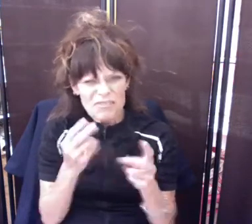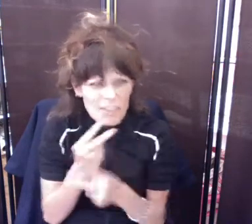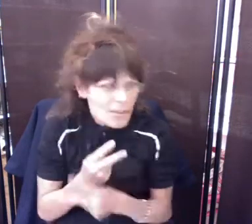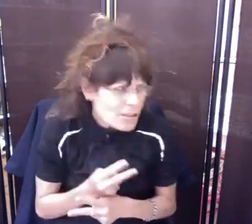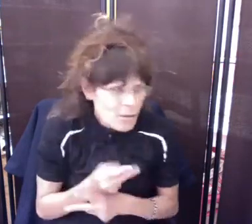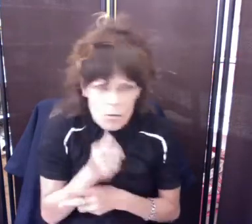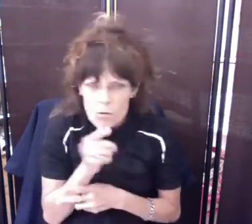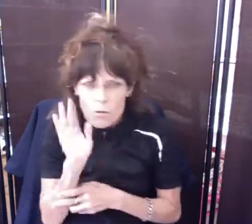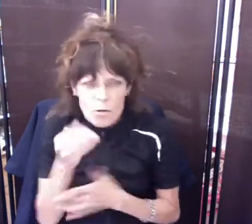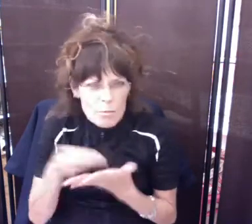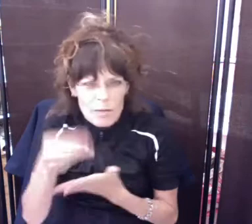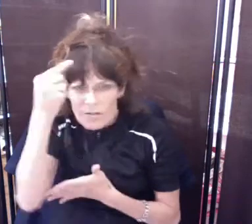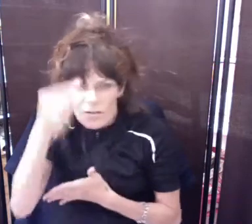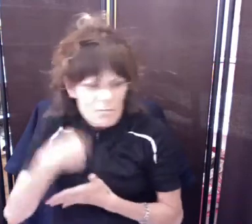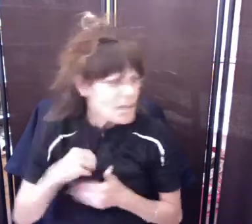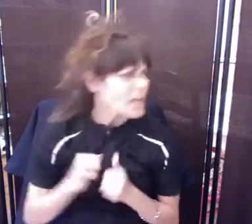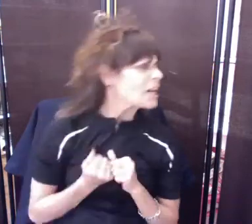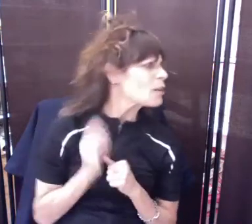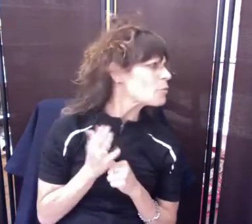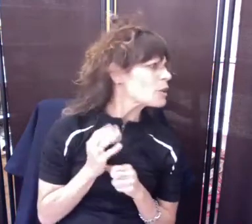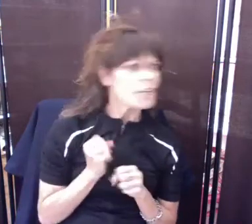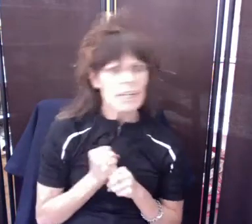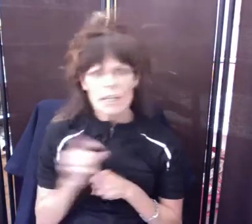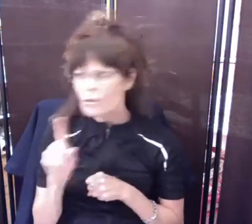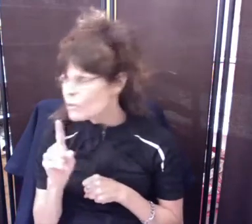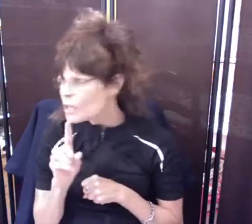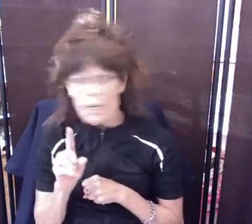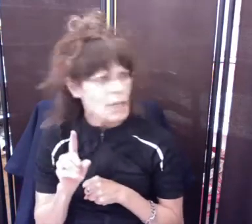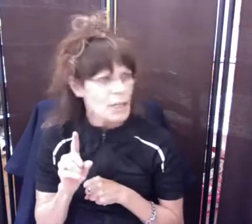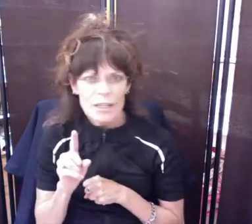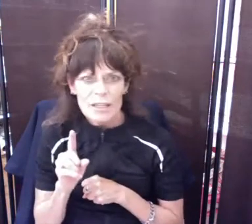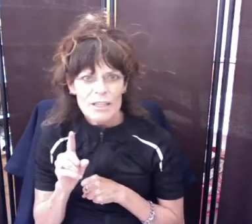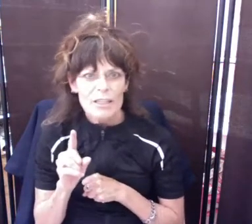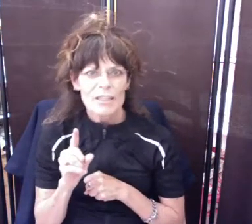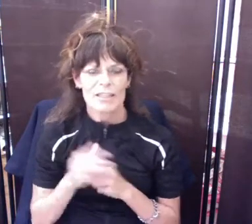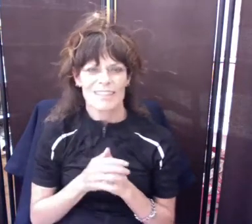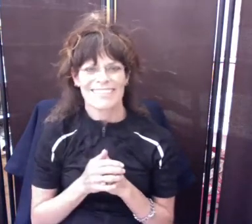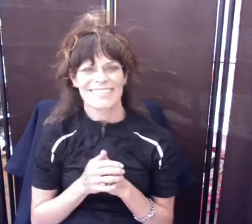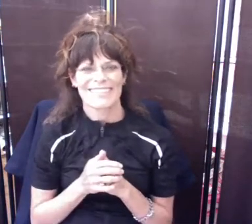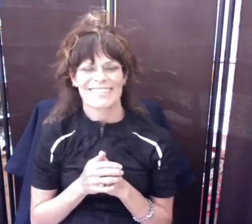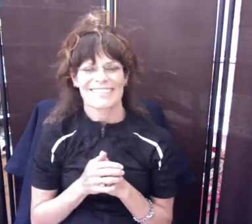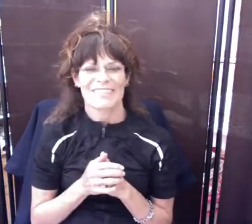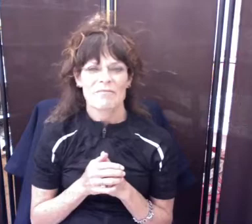it for me, how I was going to get it, where it was going to come from. No Four Roses for me, thanks. I started to